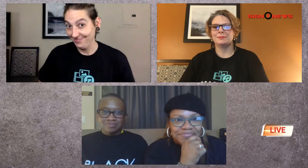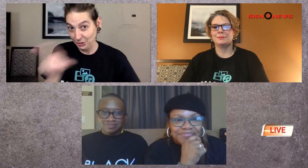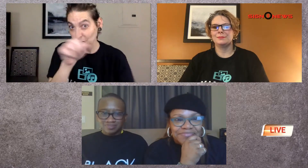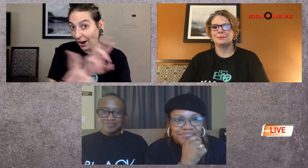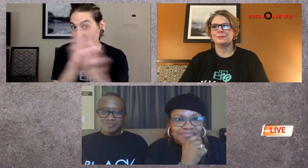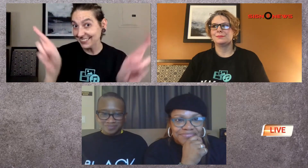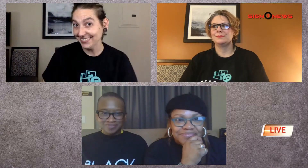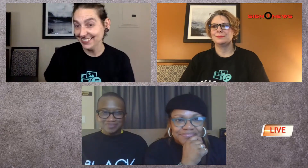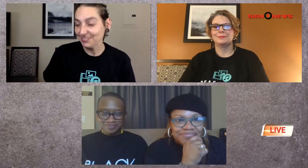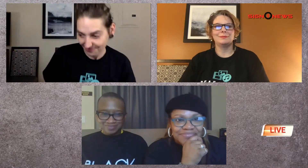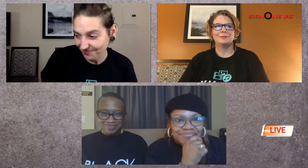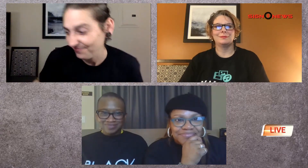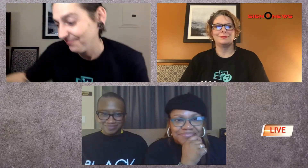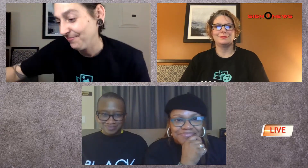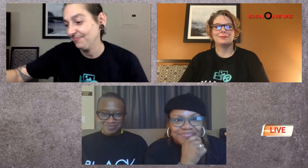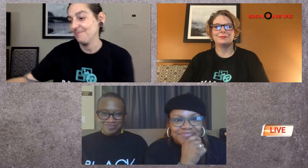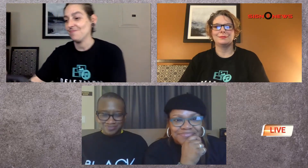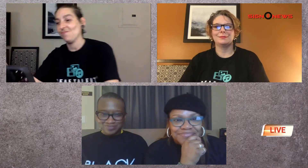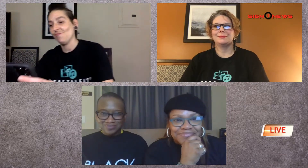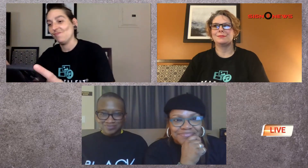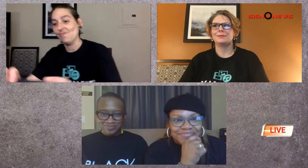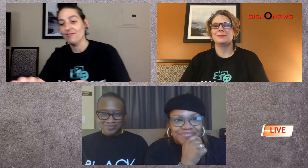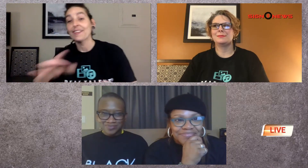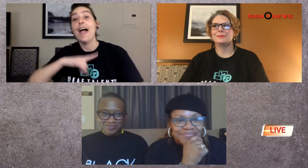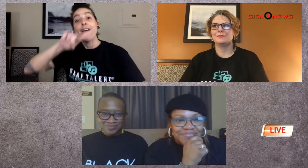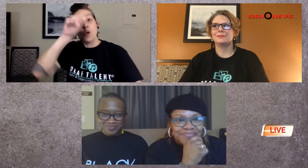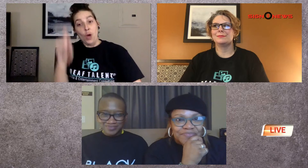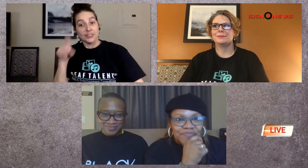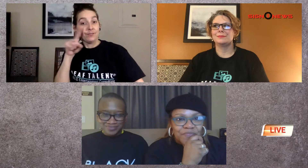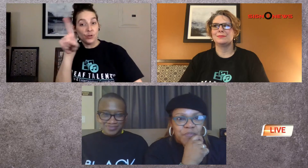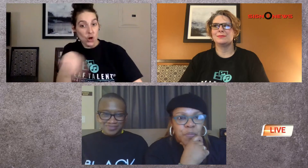and you being involved as well. You ready?